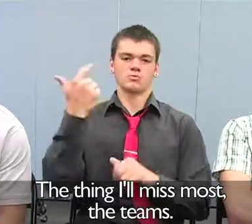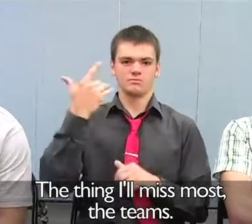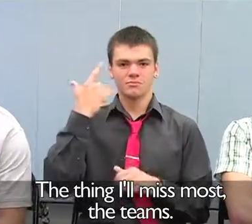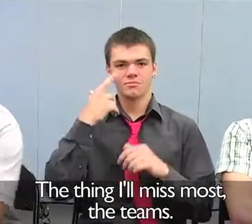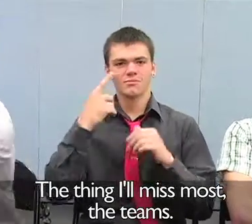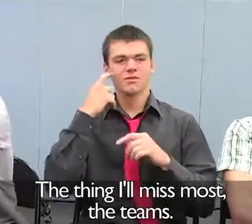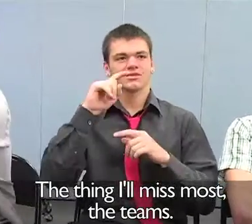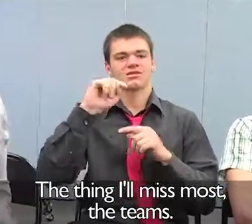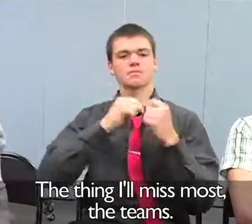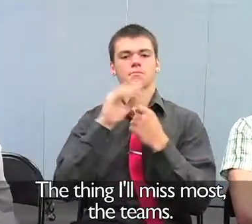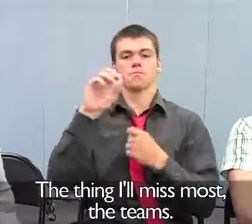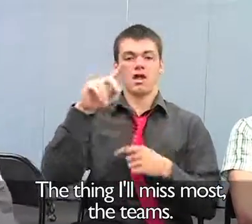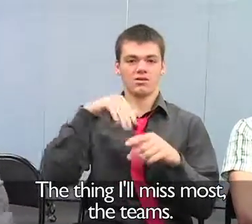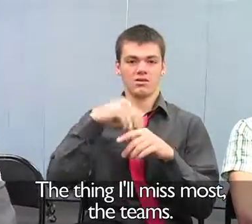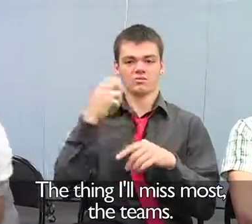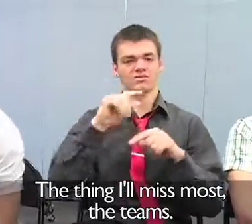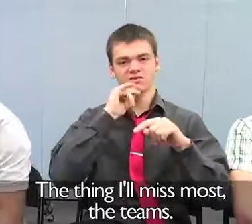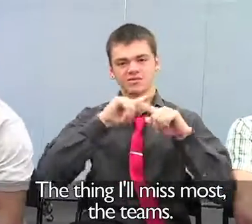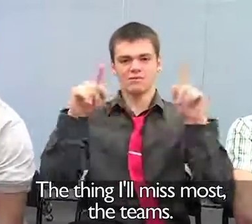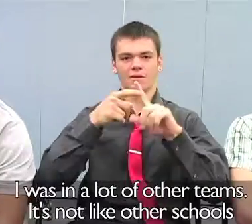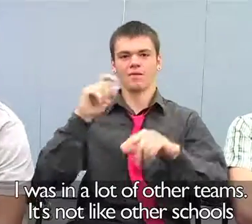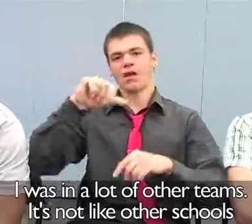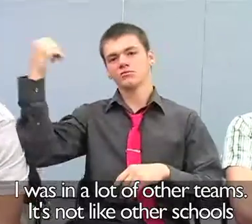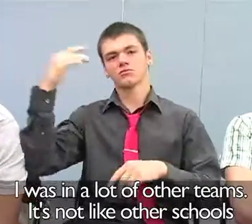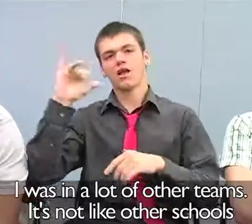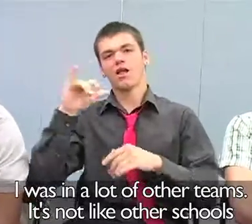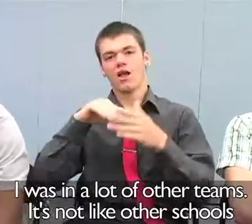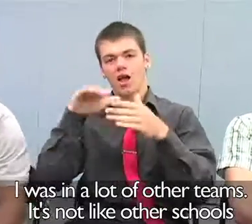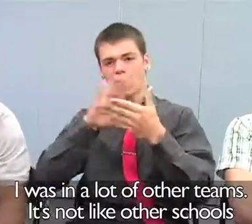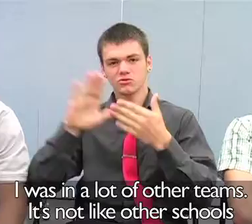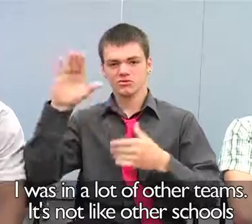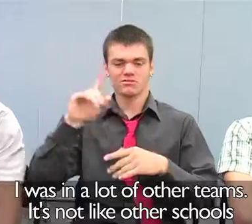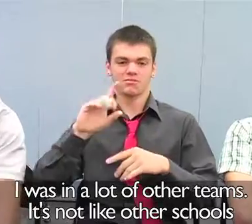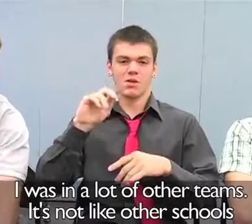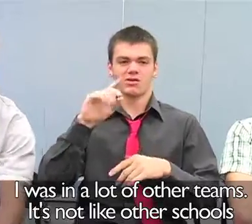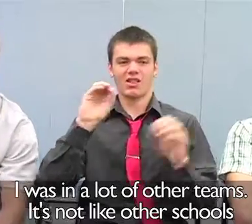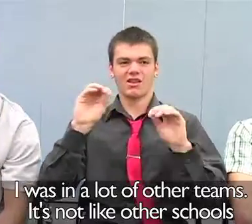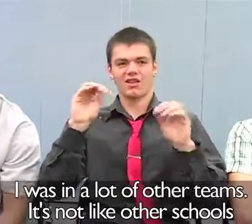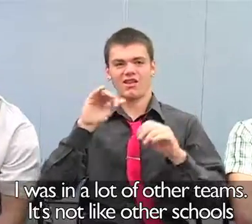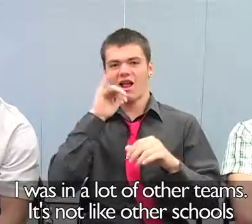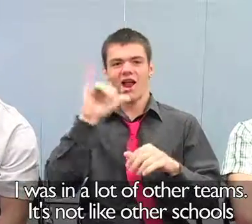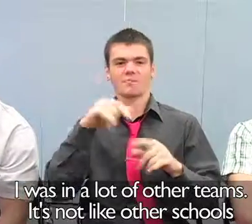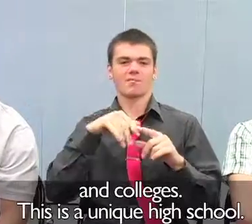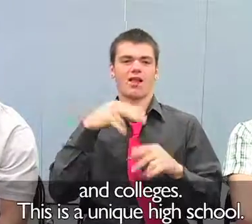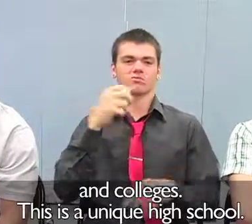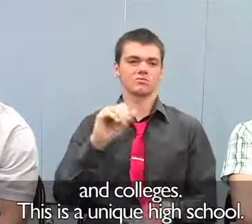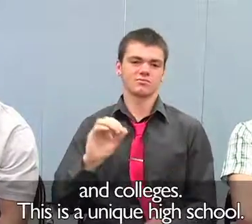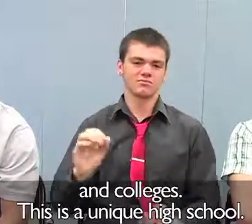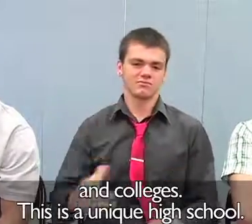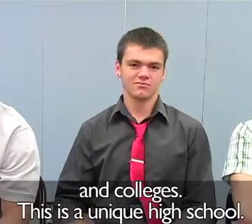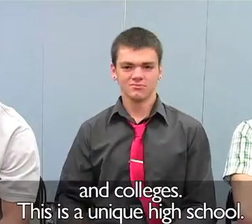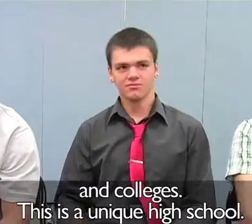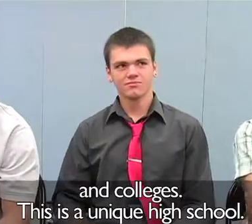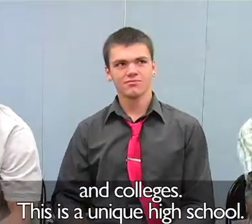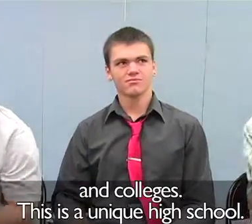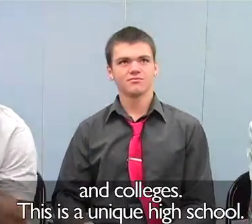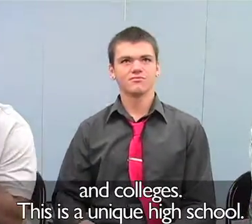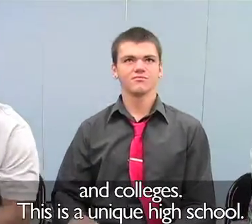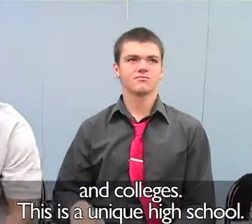The thing I miss most, the teams. I was in a lot of other teams. It's not like other schools and colleges. This is unique high